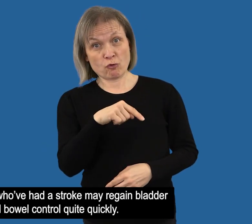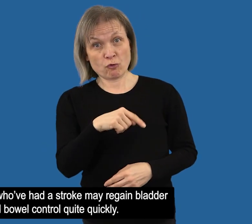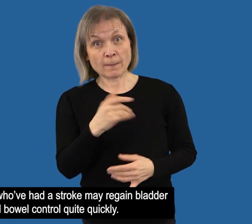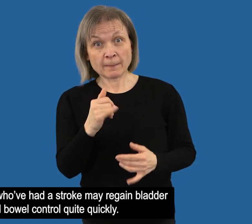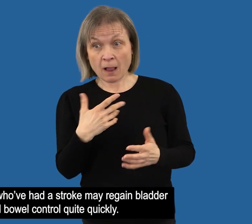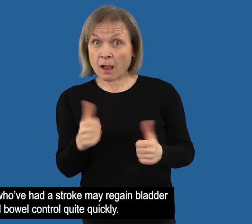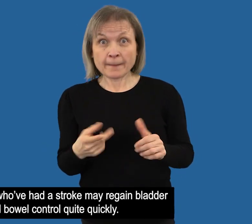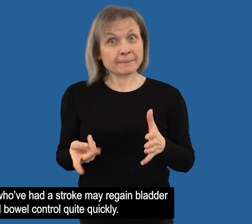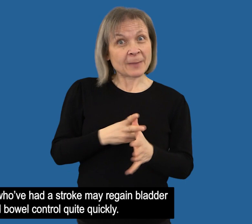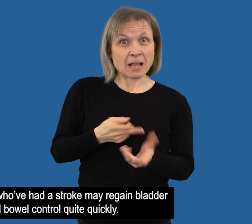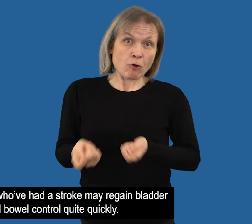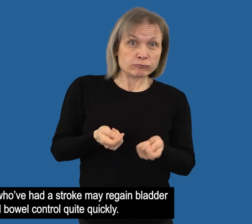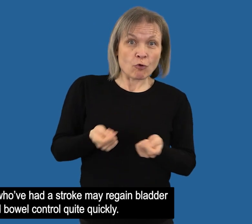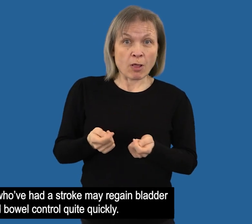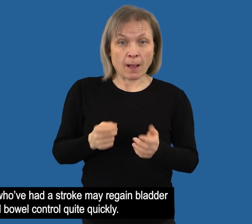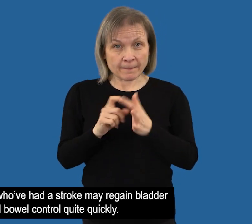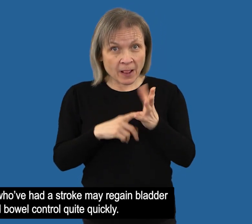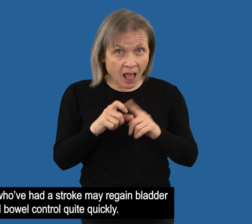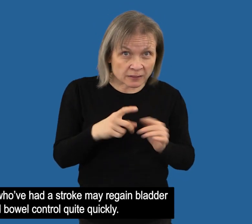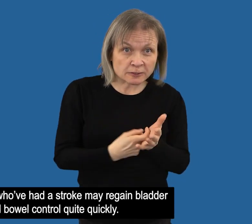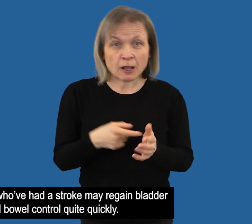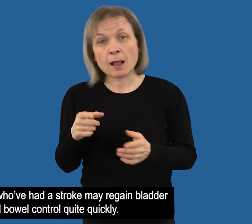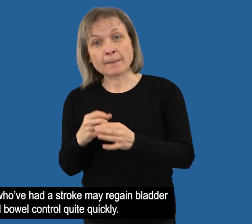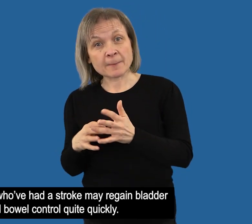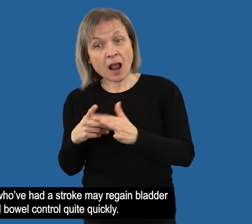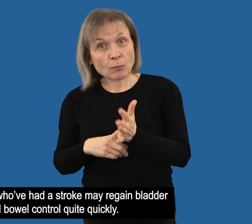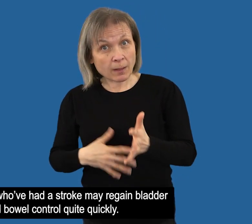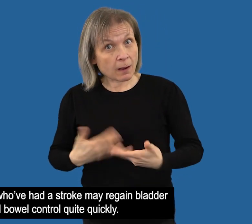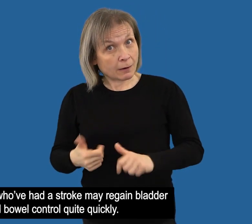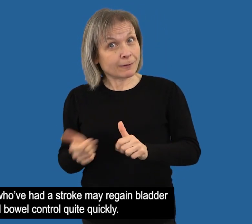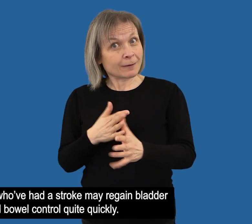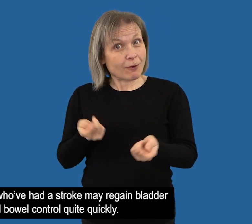Some people who've had a stroke may regain bladder and bowel control quite quickly.